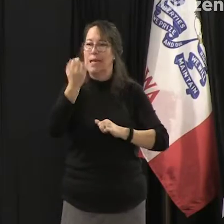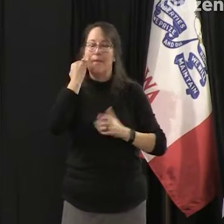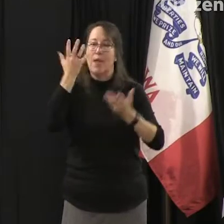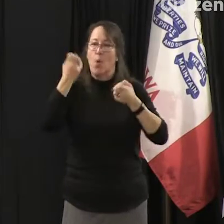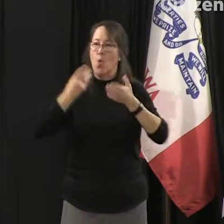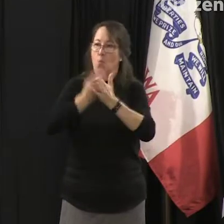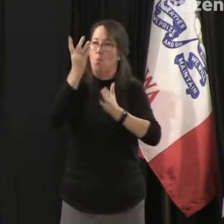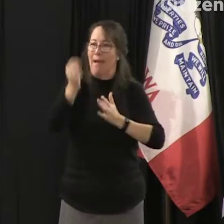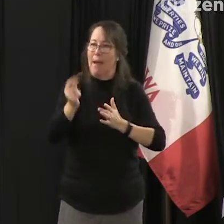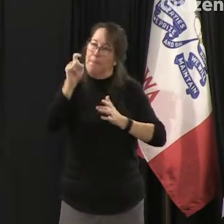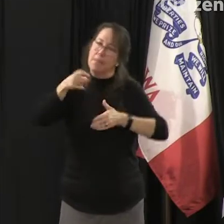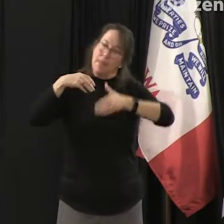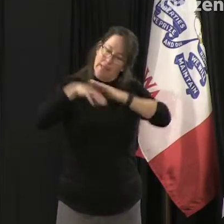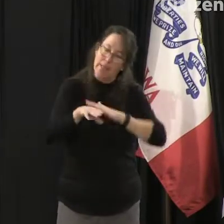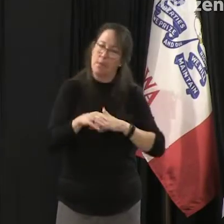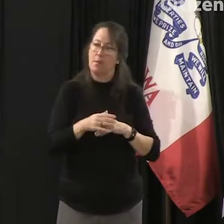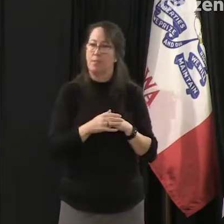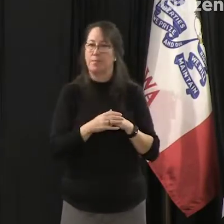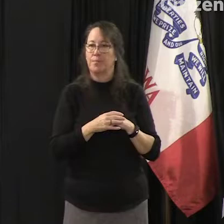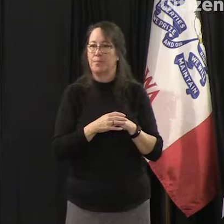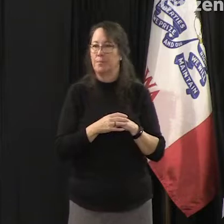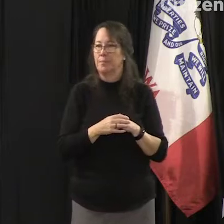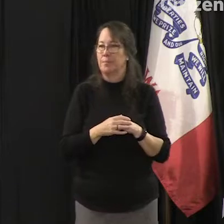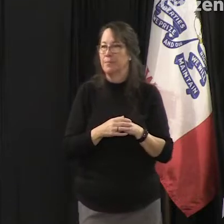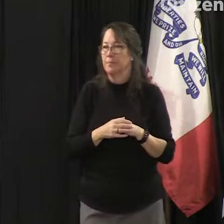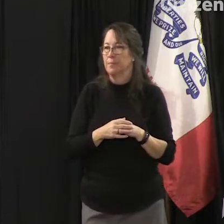wants to buy that house?